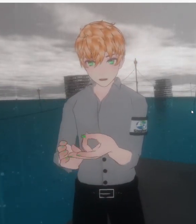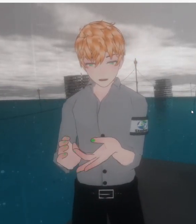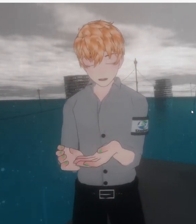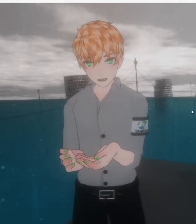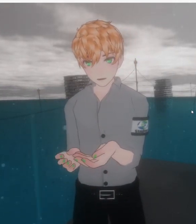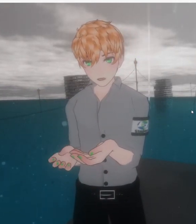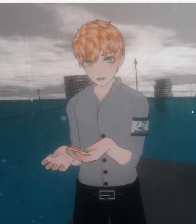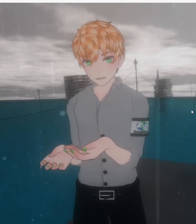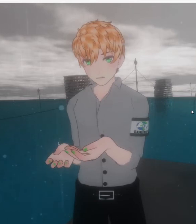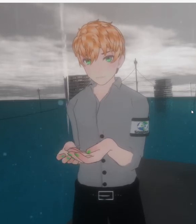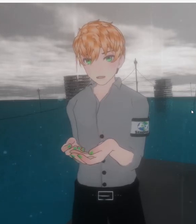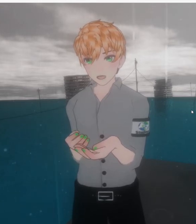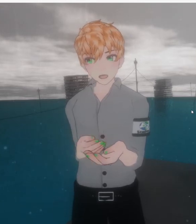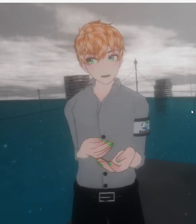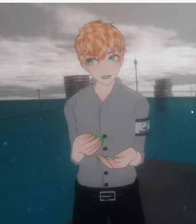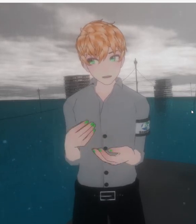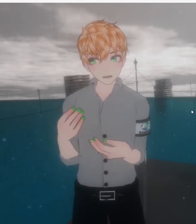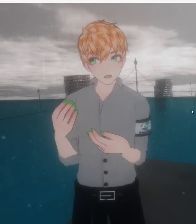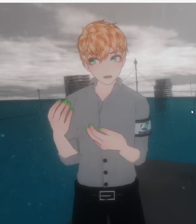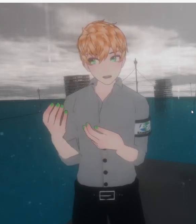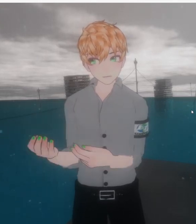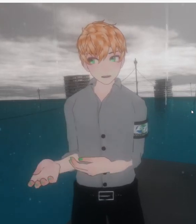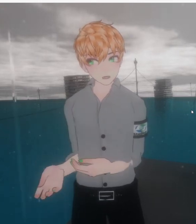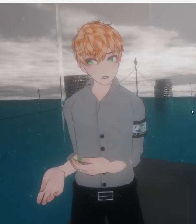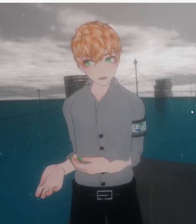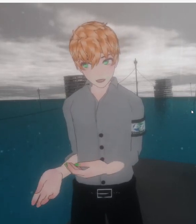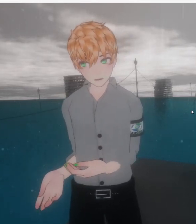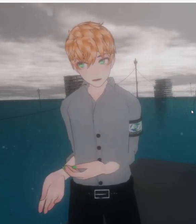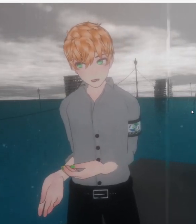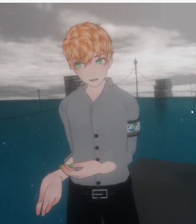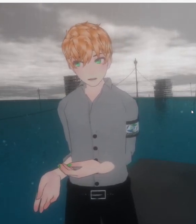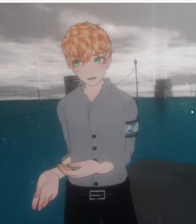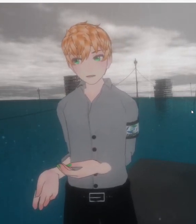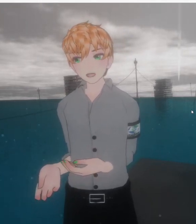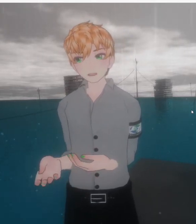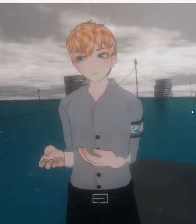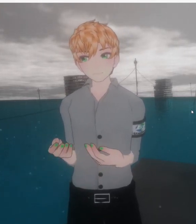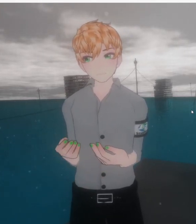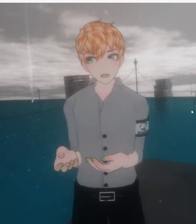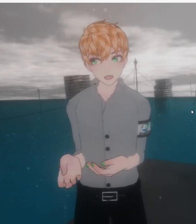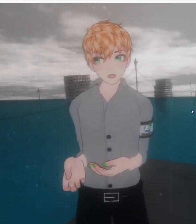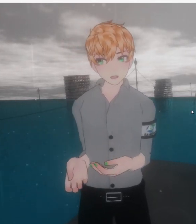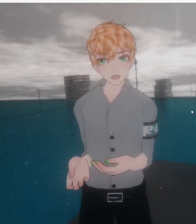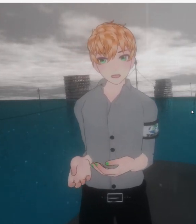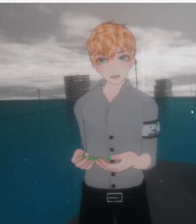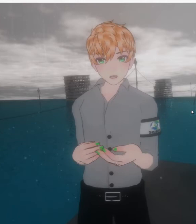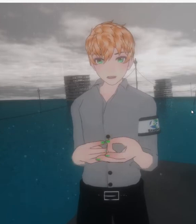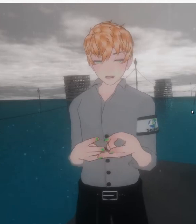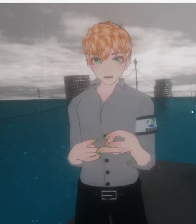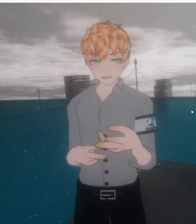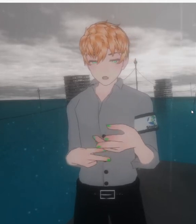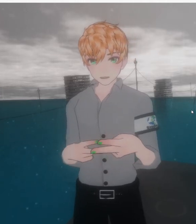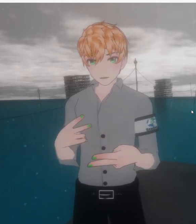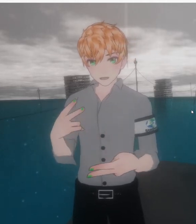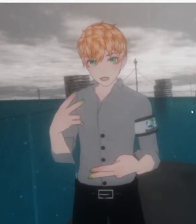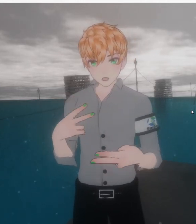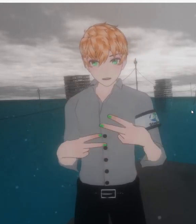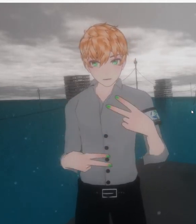couple of weeks, I've not been able to meet up with a close friend of mine online, even just with how time